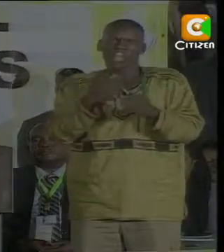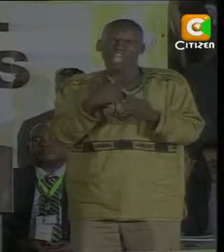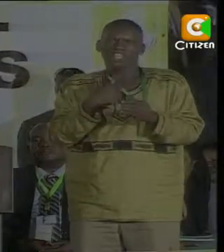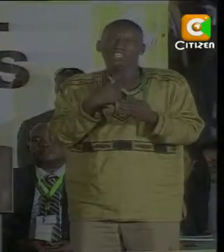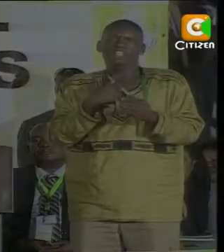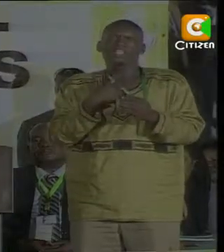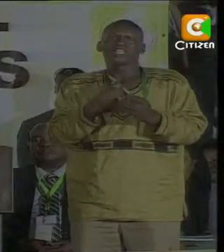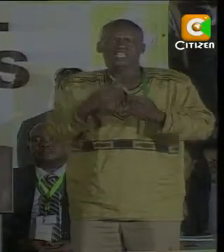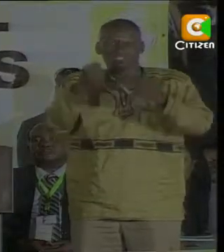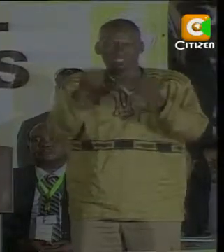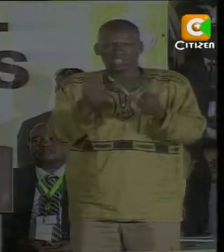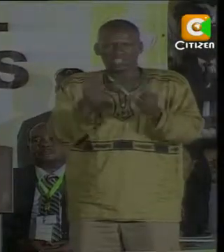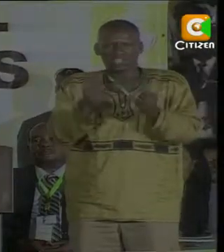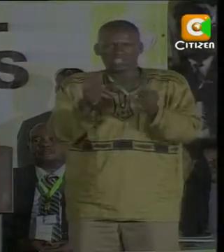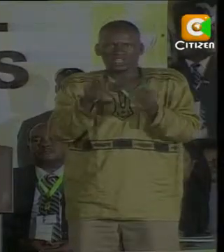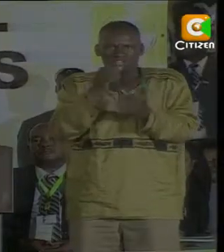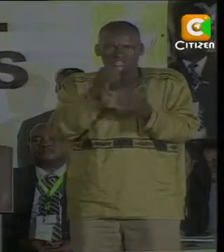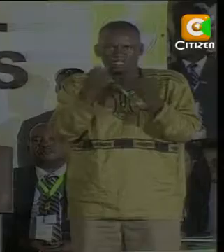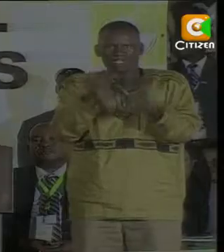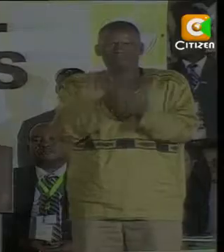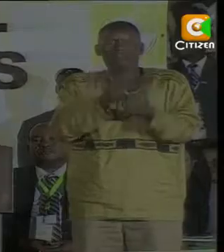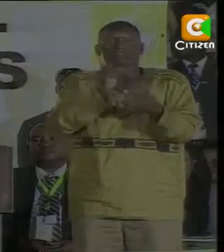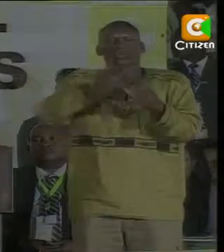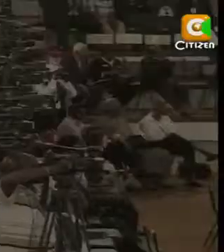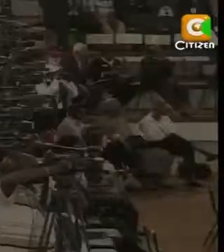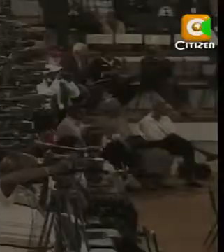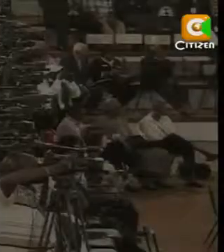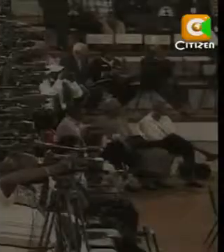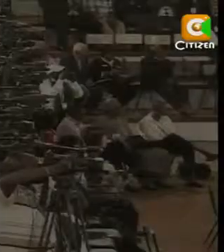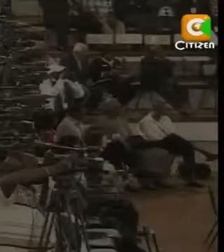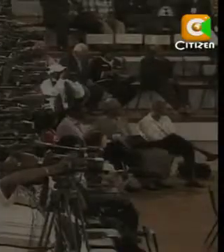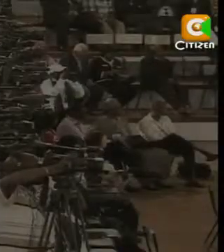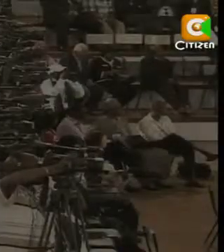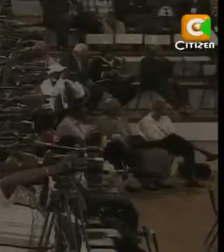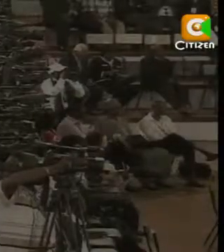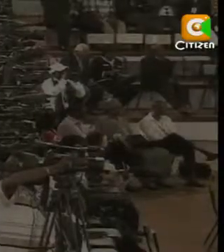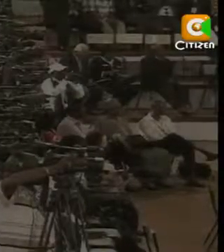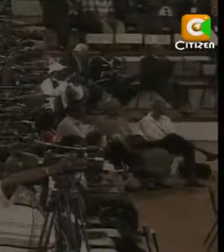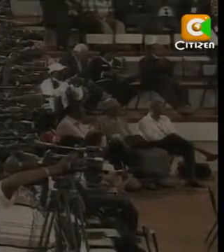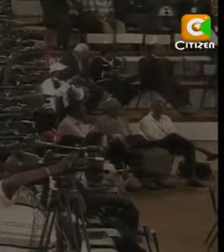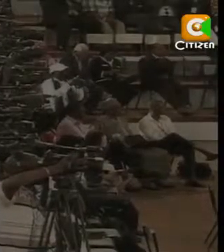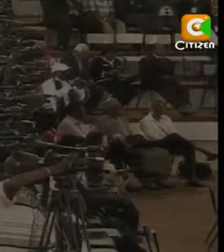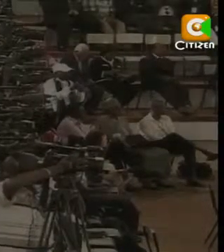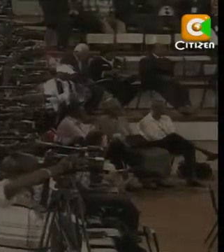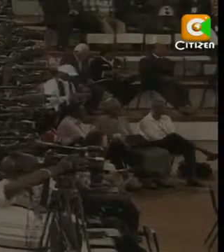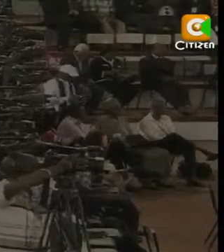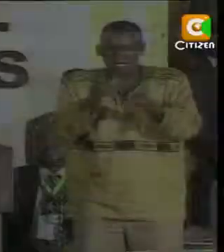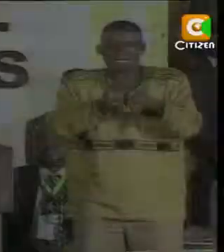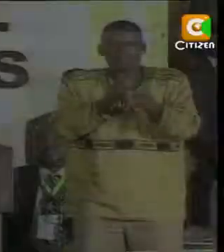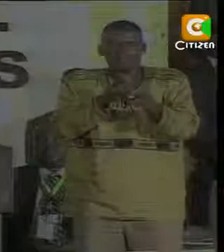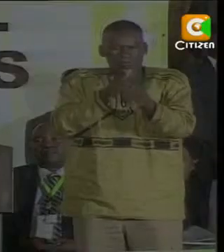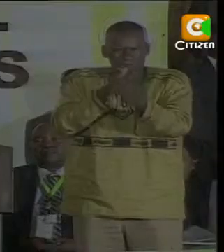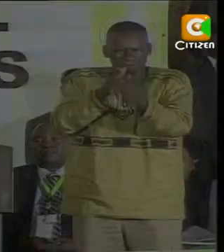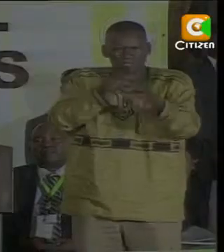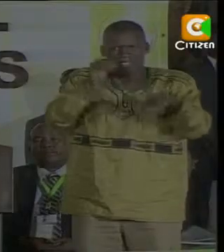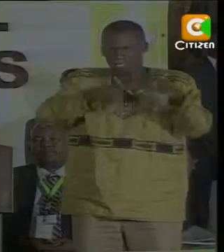the courage and resolve to do what we have done. Isaac had special words for the Kenyan media too. If